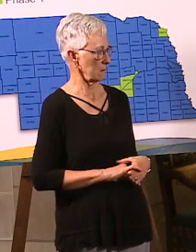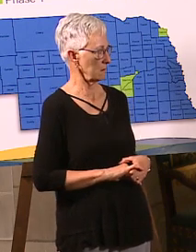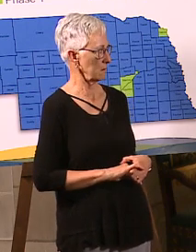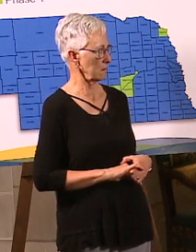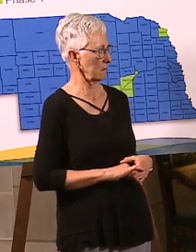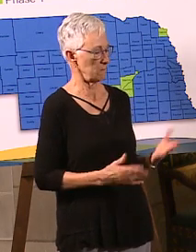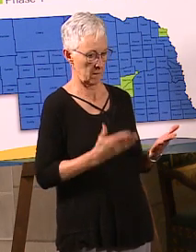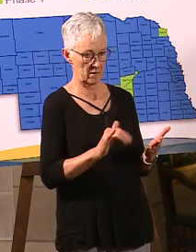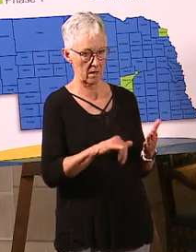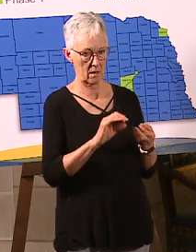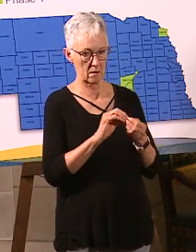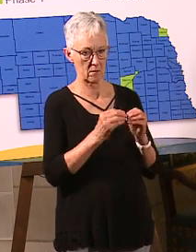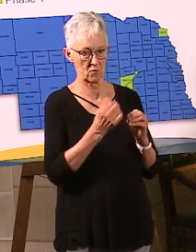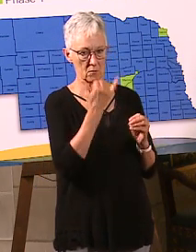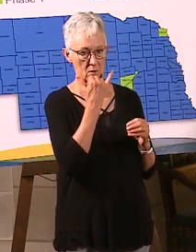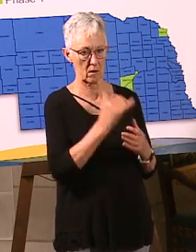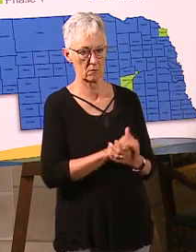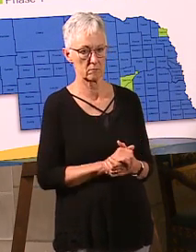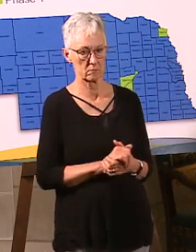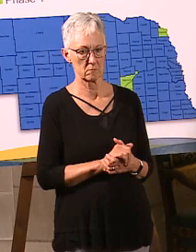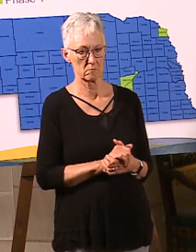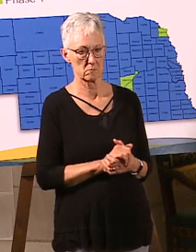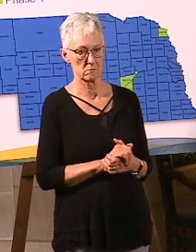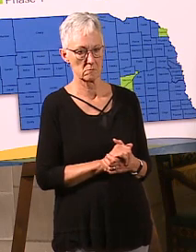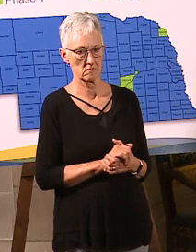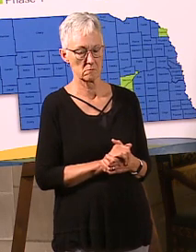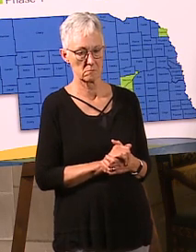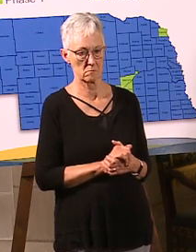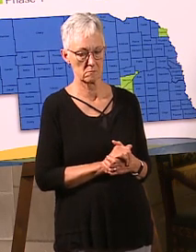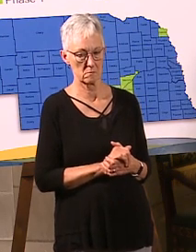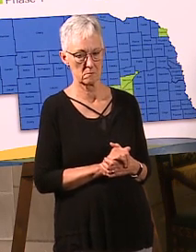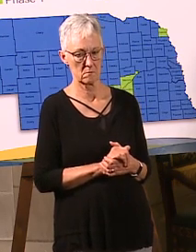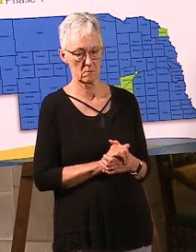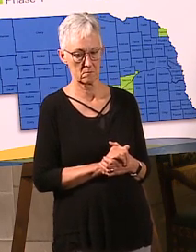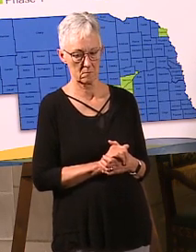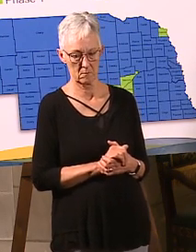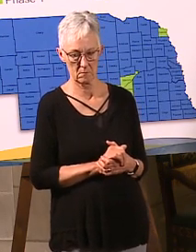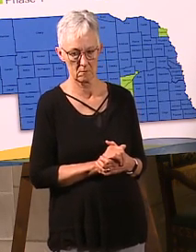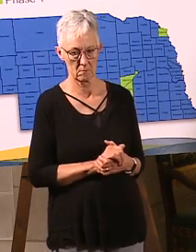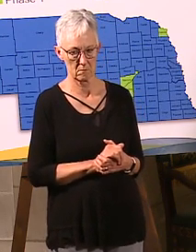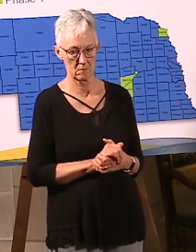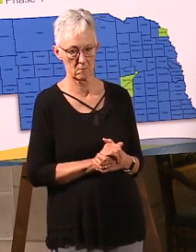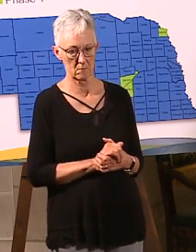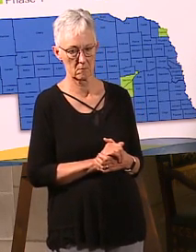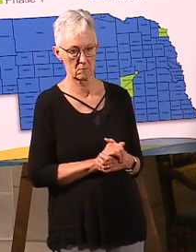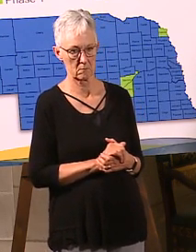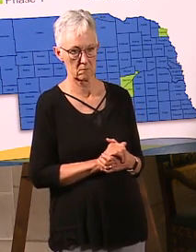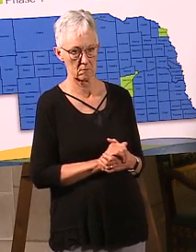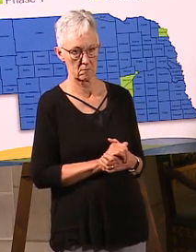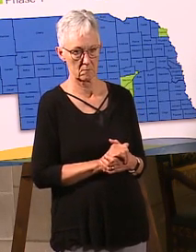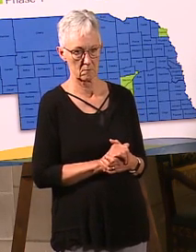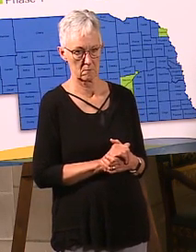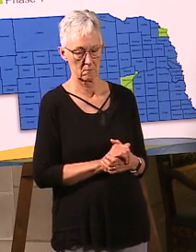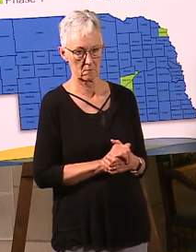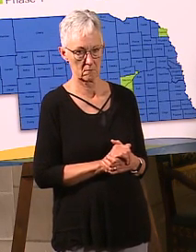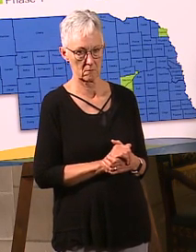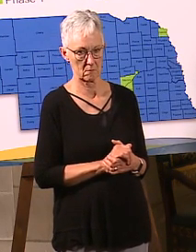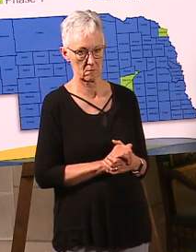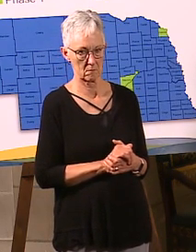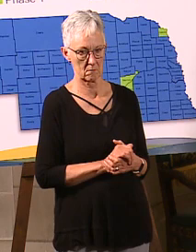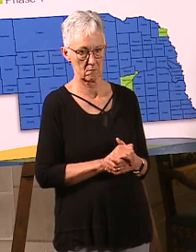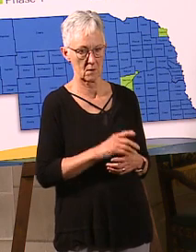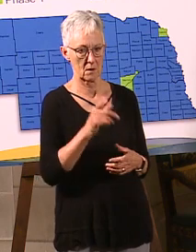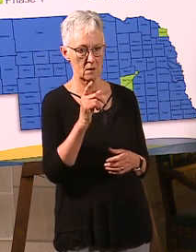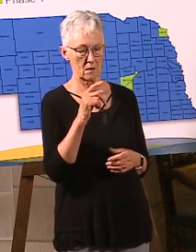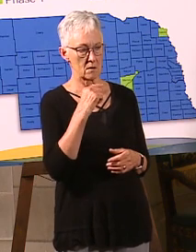bit wrong. Okay, maybe I could check on that. Yeah, yeah. And the lesson you drew from that was the virus doesn't